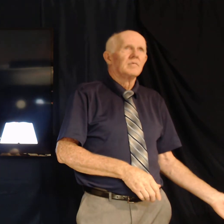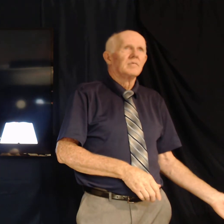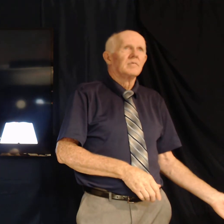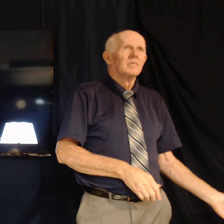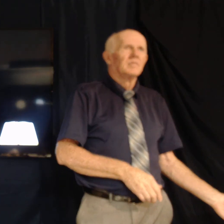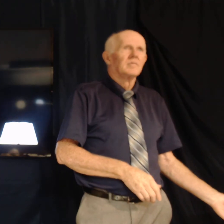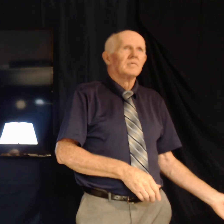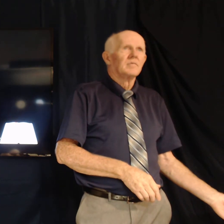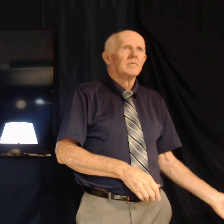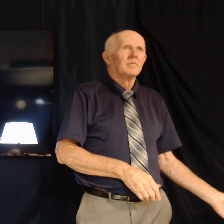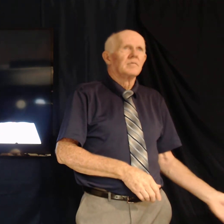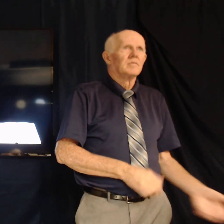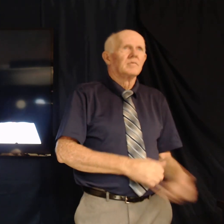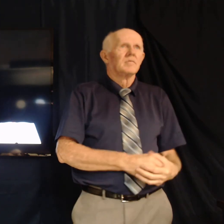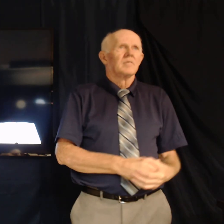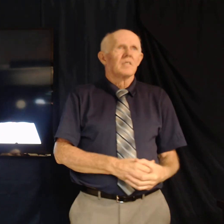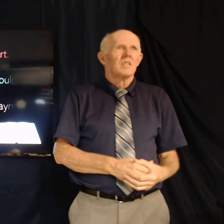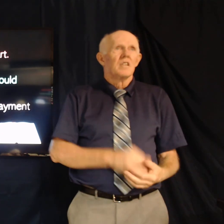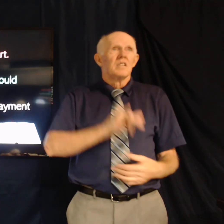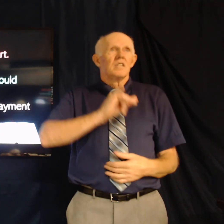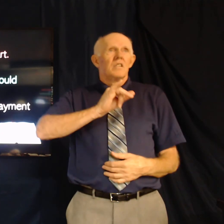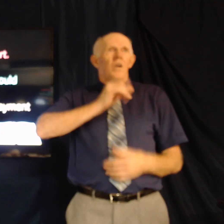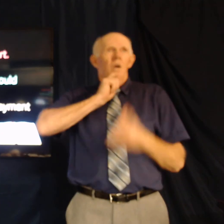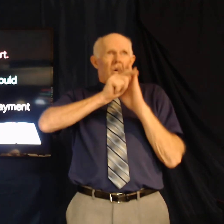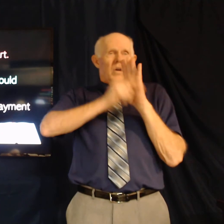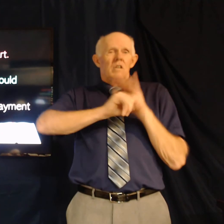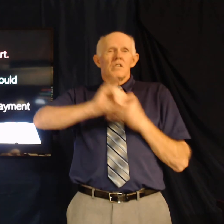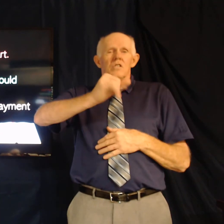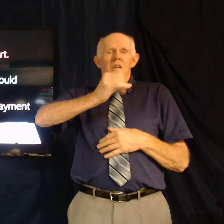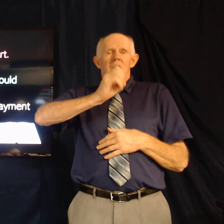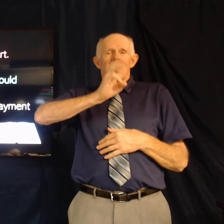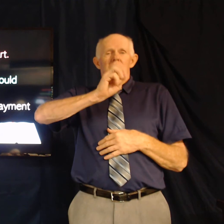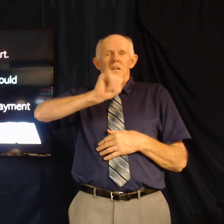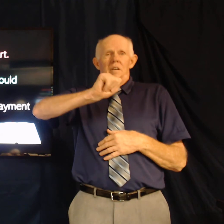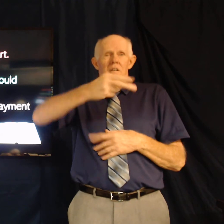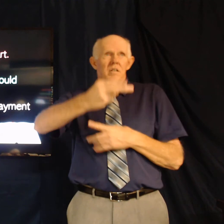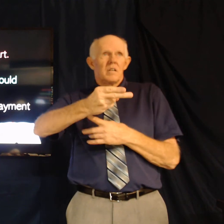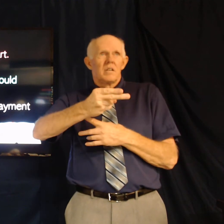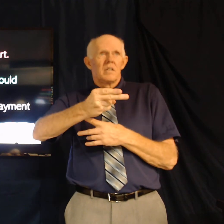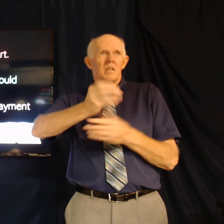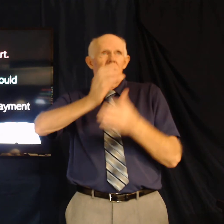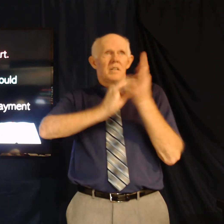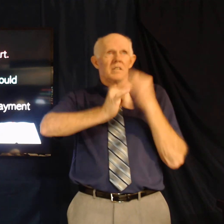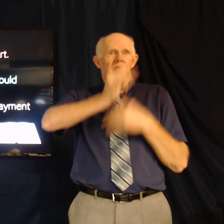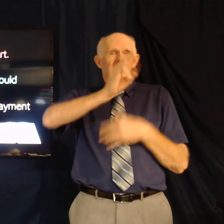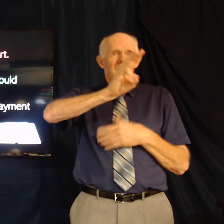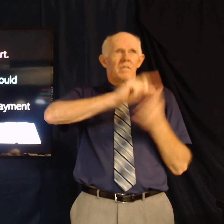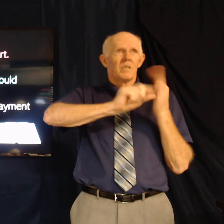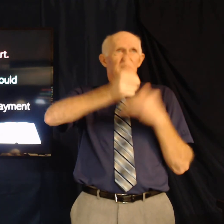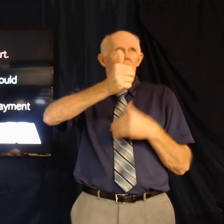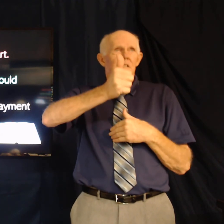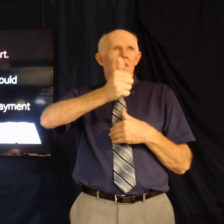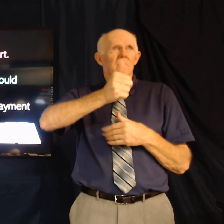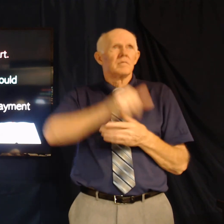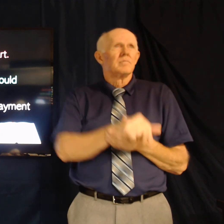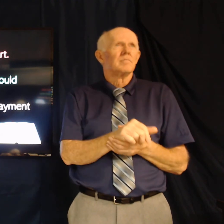And in Jeremiah 17:10.